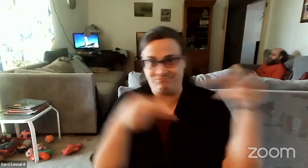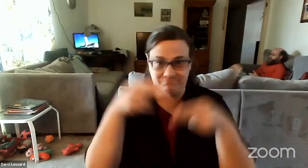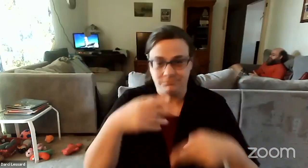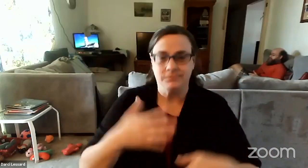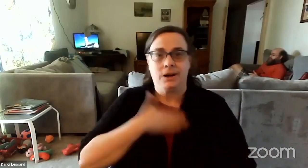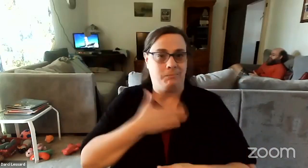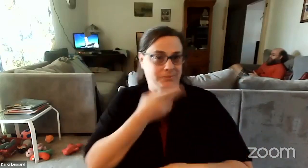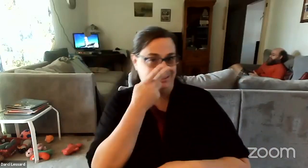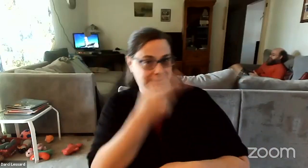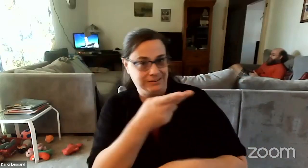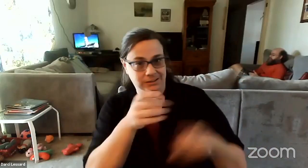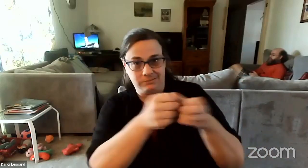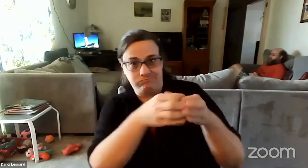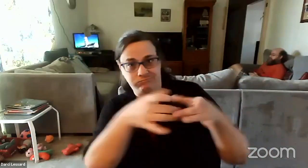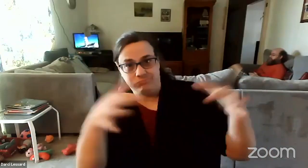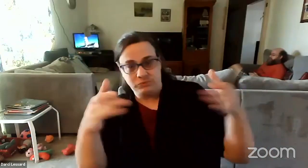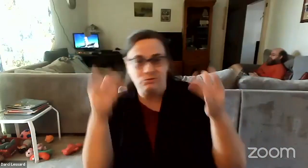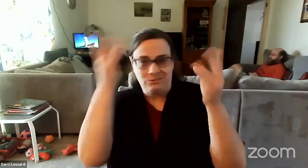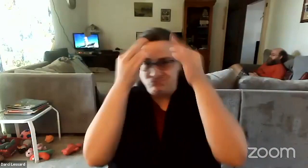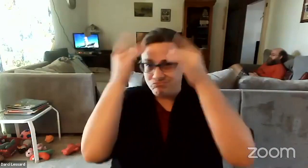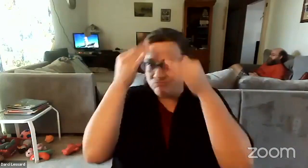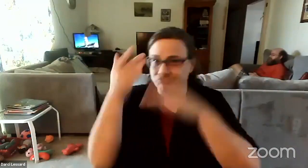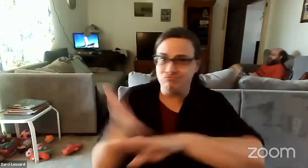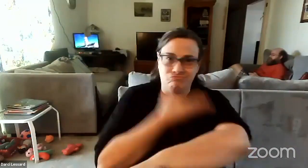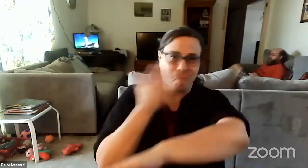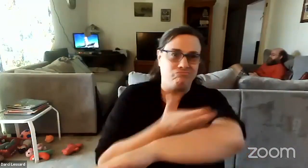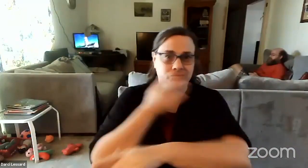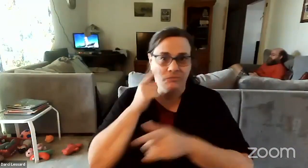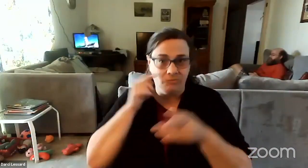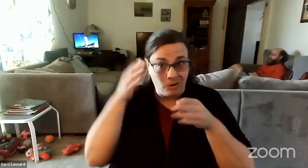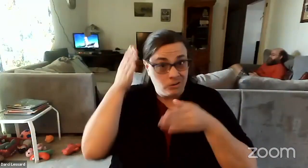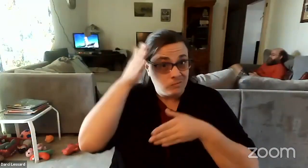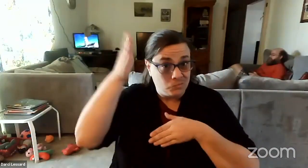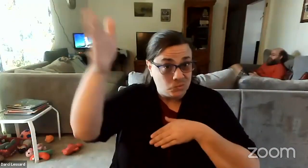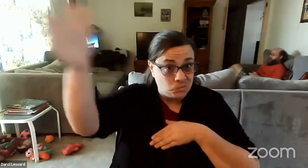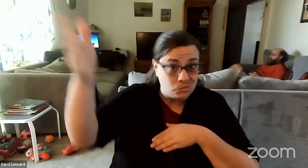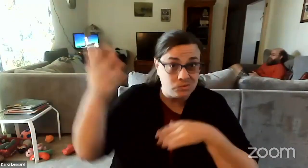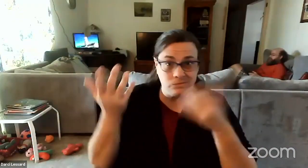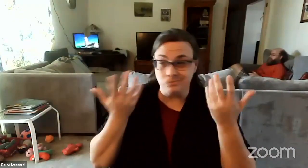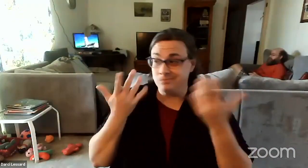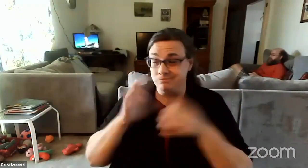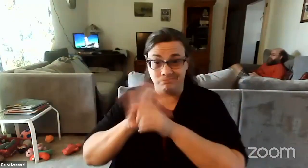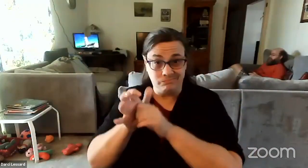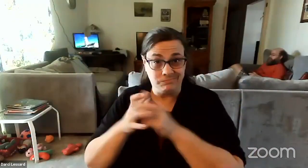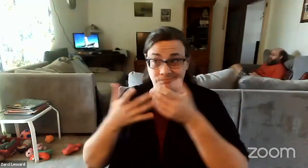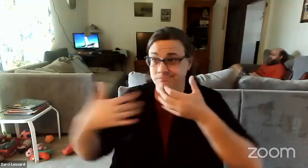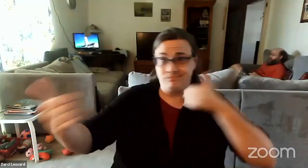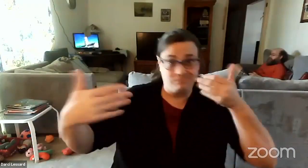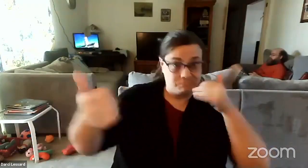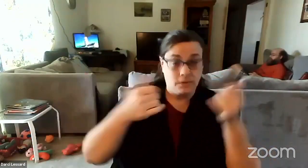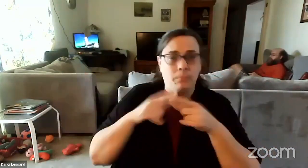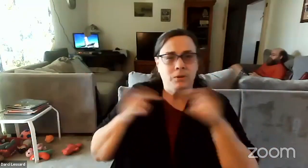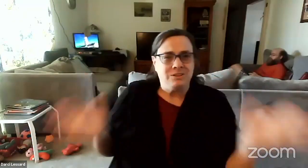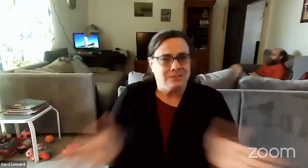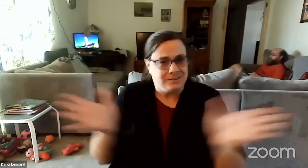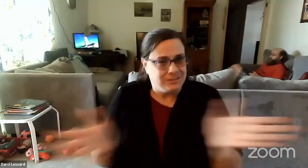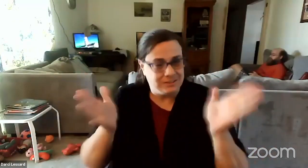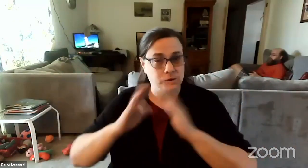Welcome to the new board members. It's nice to see that board growing and good to see this agency